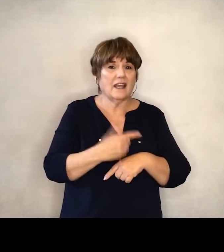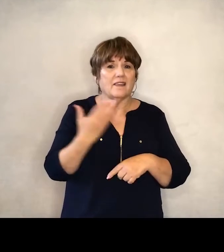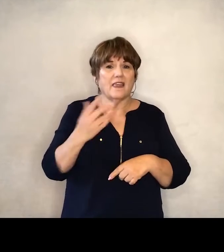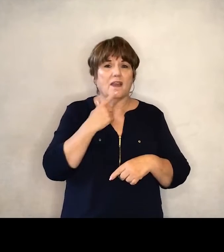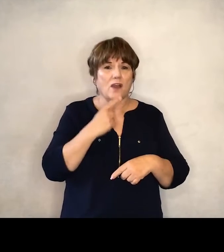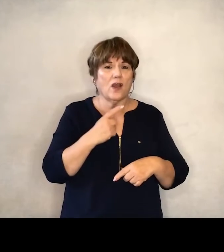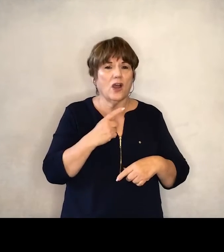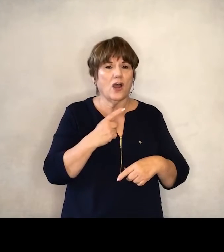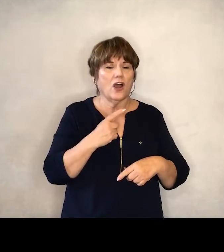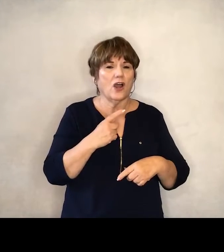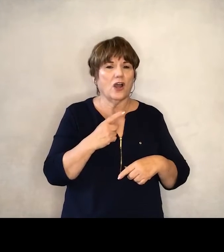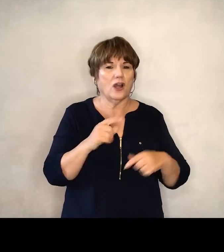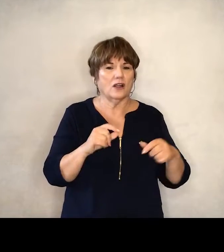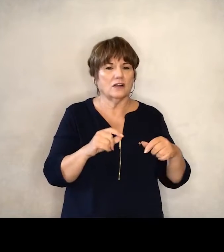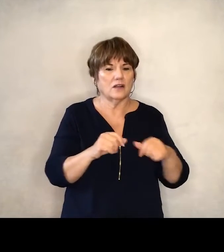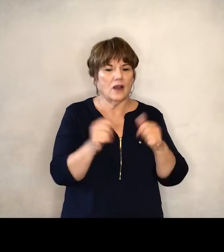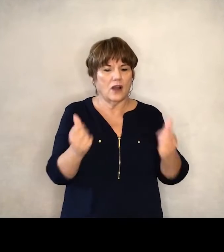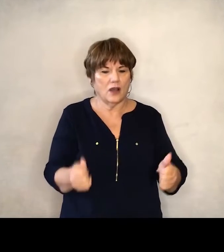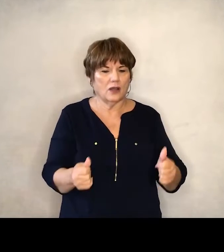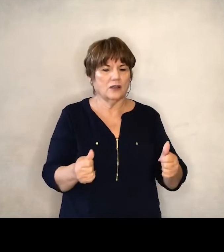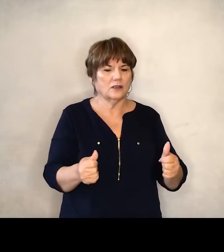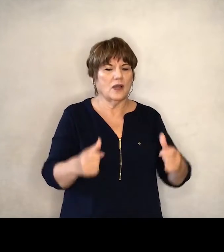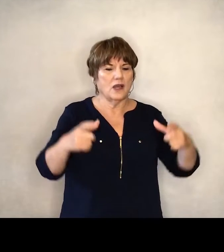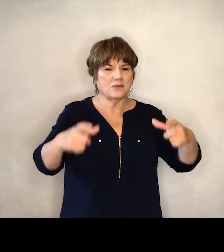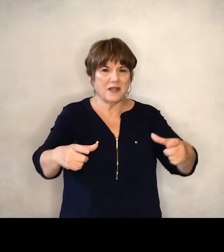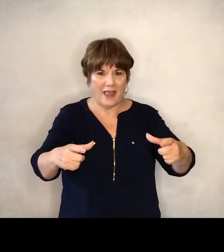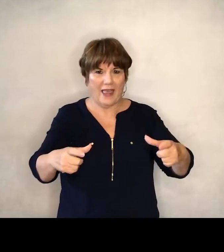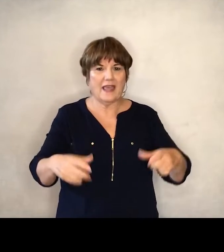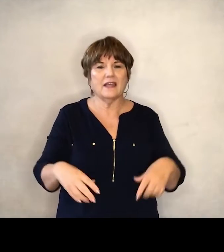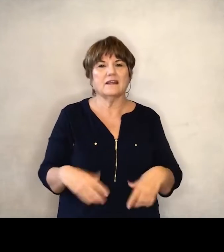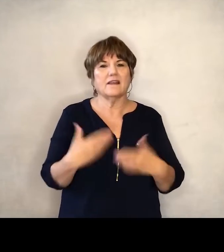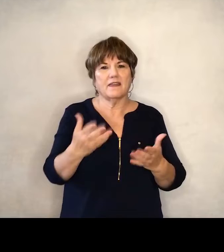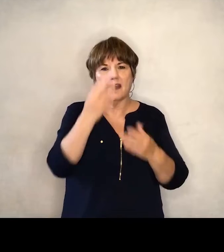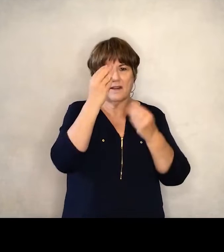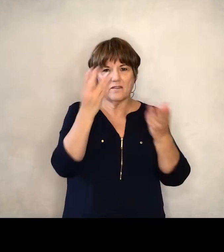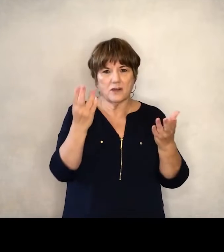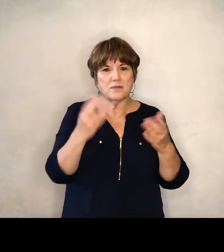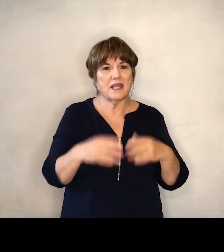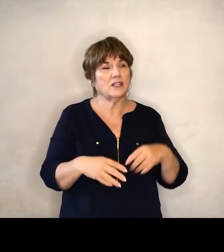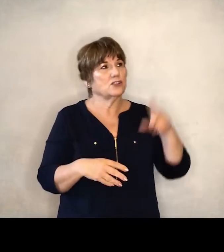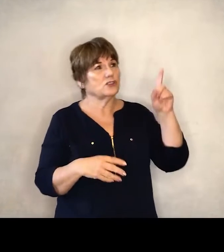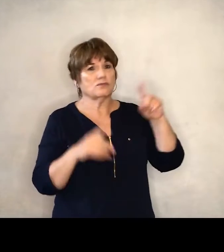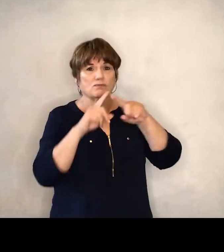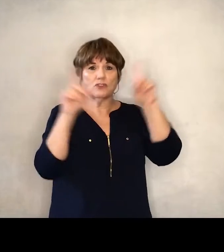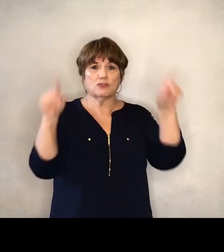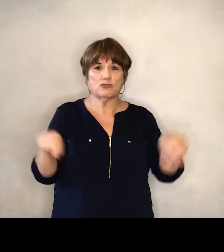the doors. There will be some information up on the screen on how you could do it